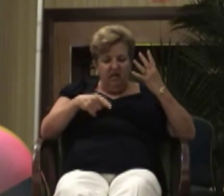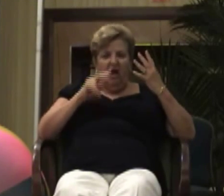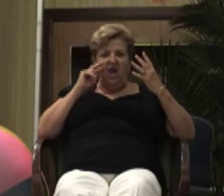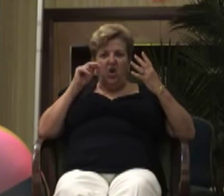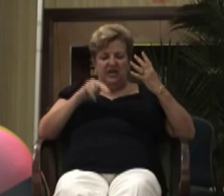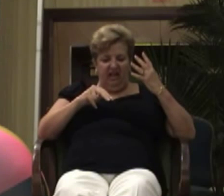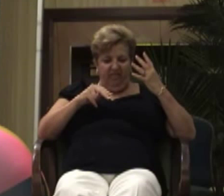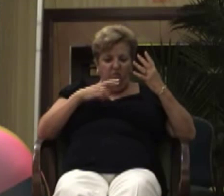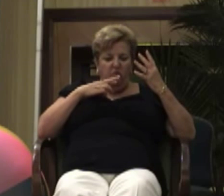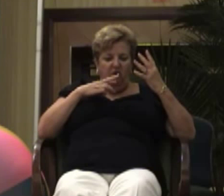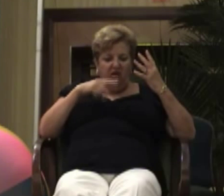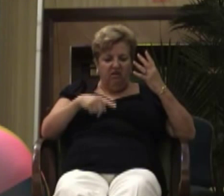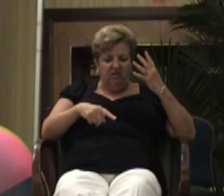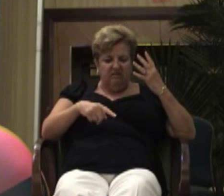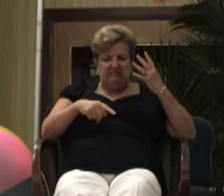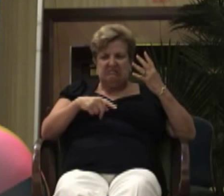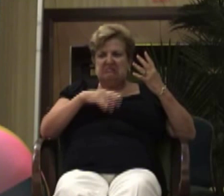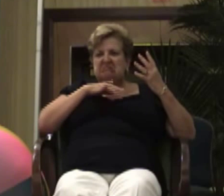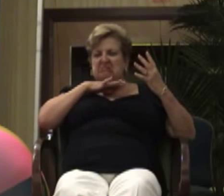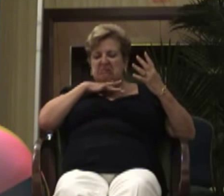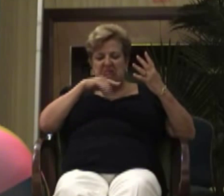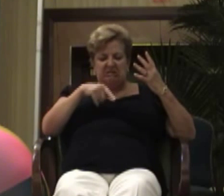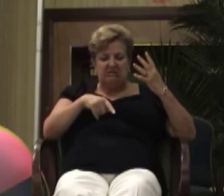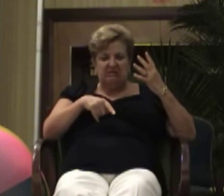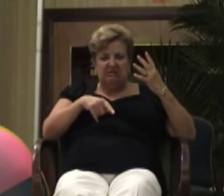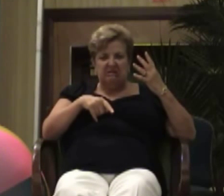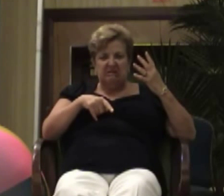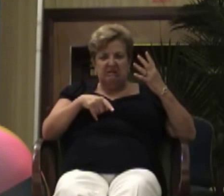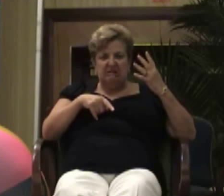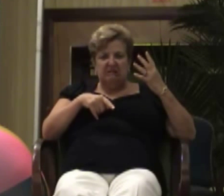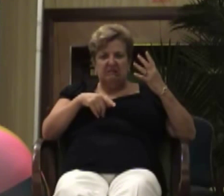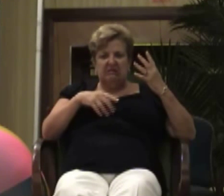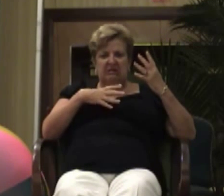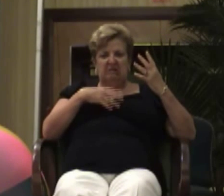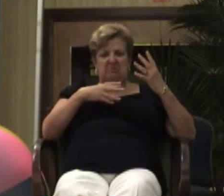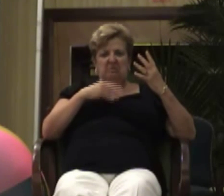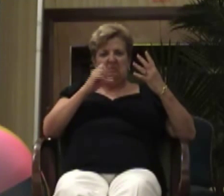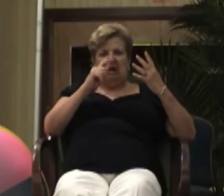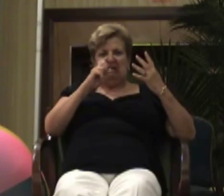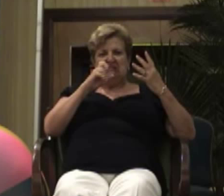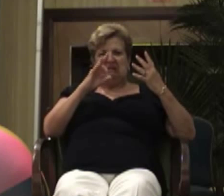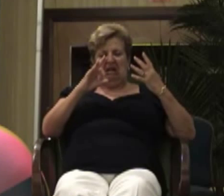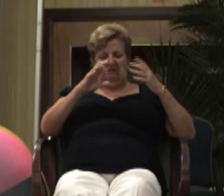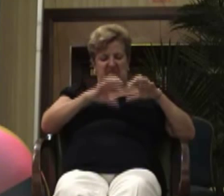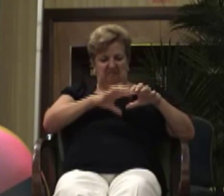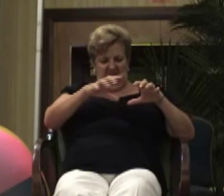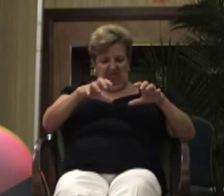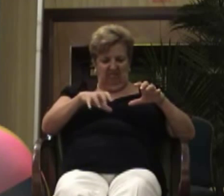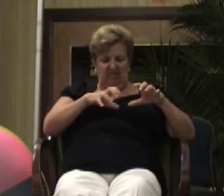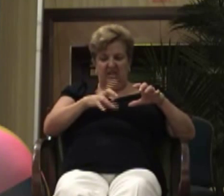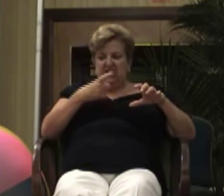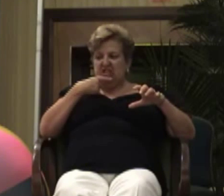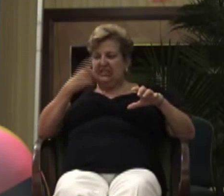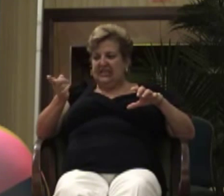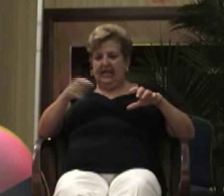and it was gray. And there's a bunch of white stuff floating on top of it. And she said, "Get in." I said, "Oh, no,